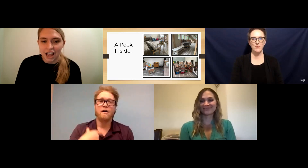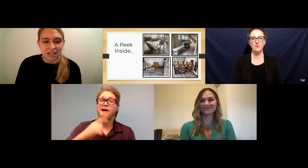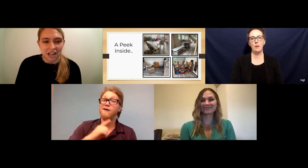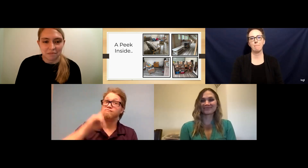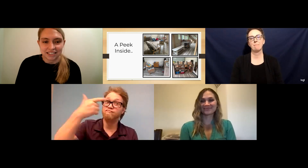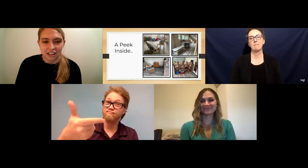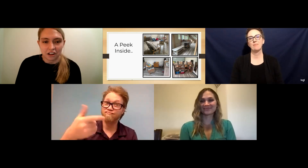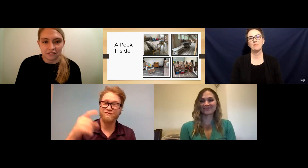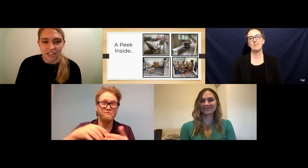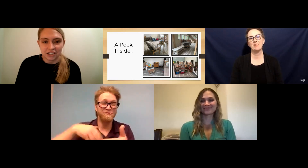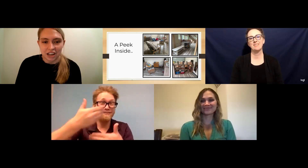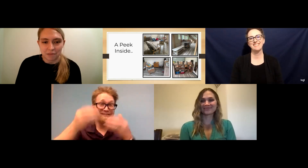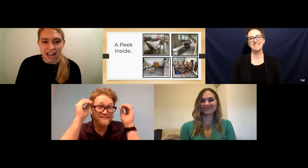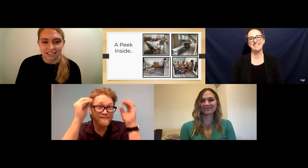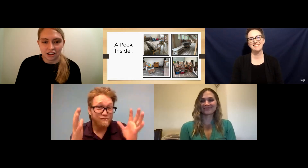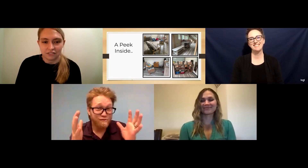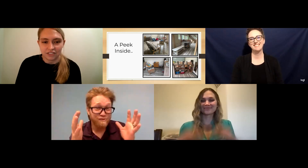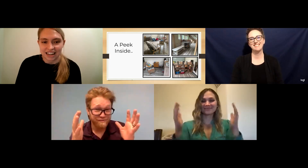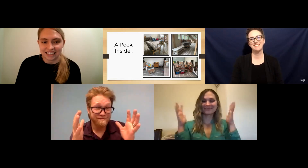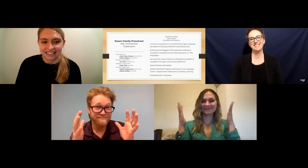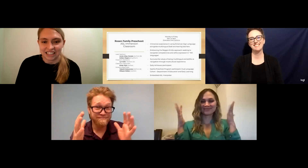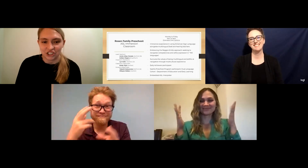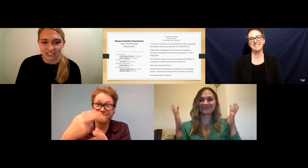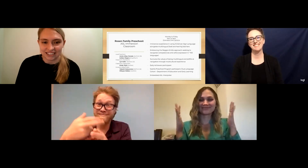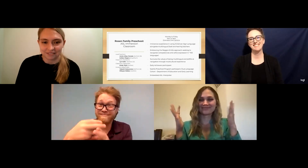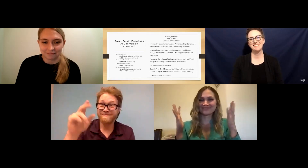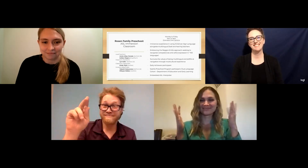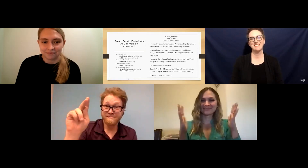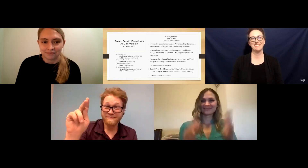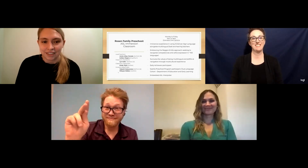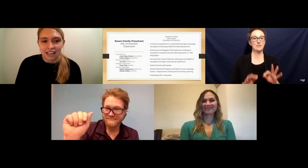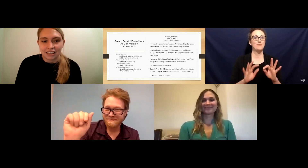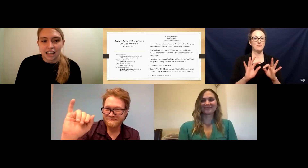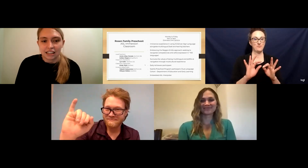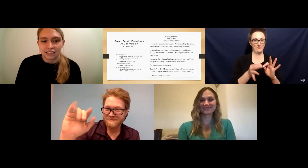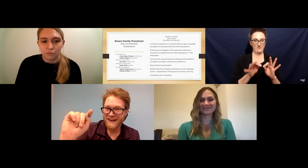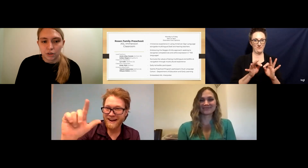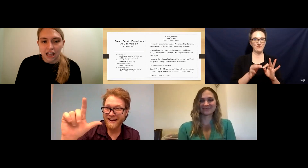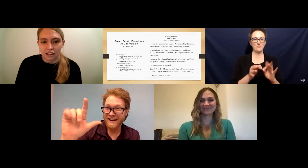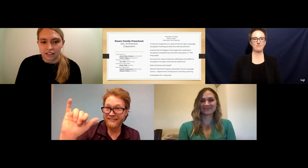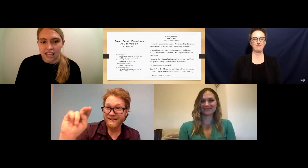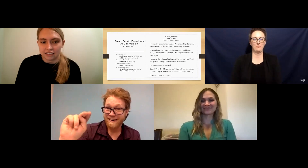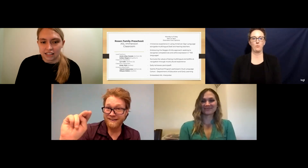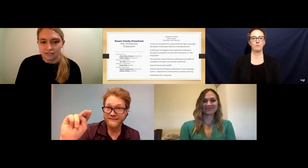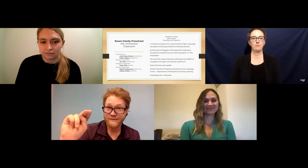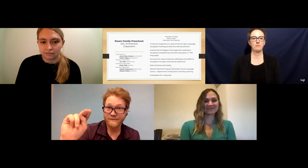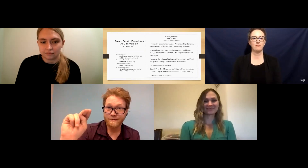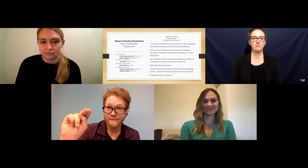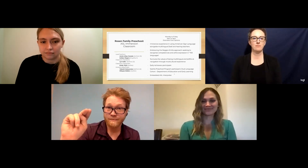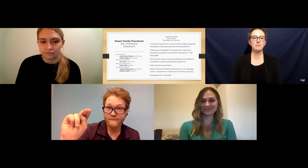Okay, I'm going to cut myself off here and pass it off to the next teachers. Next up, we have